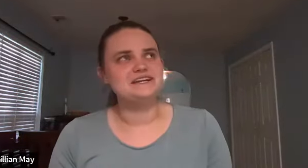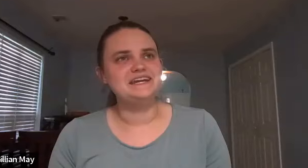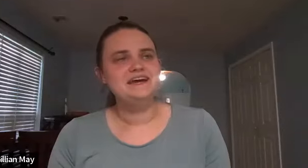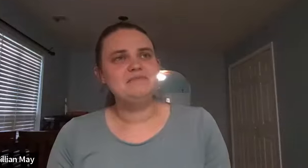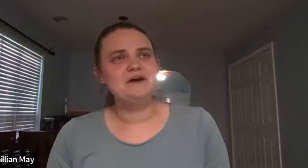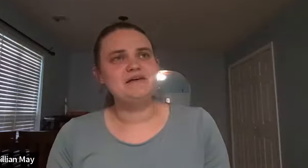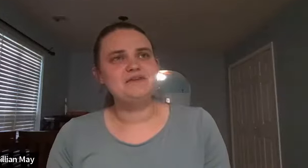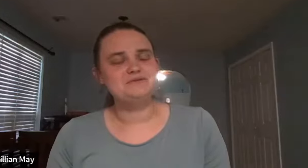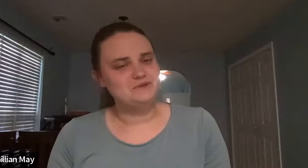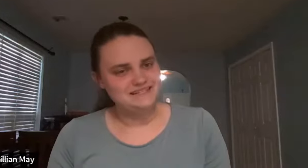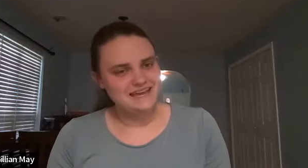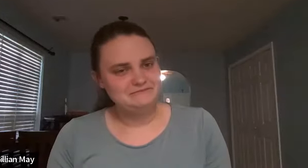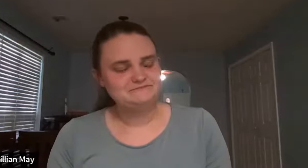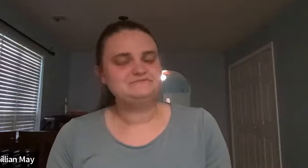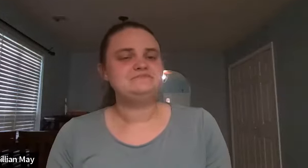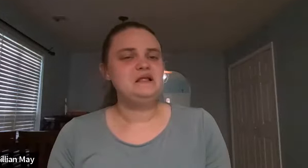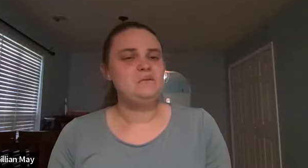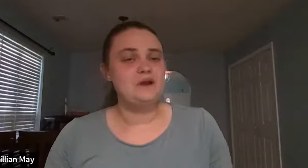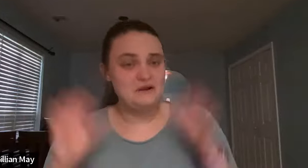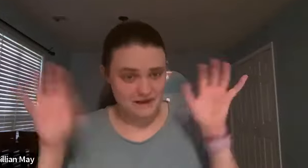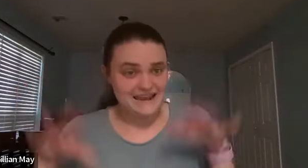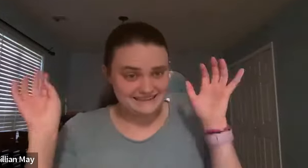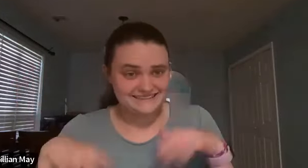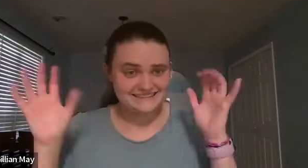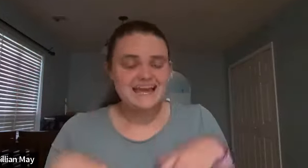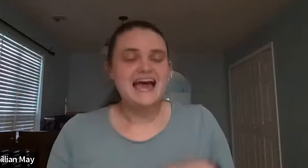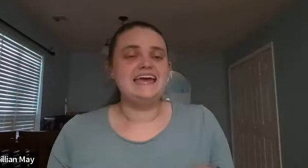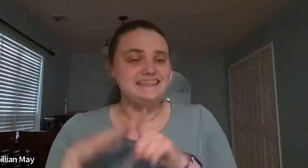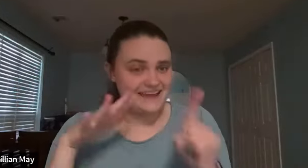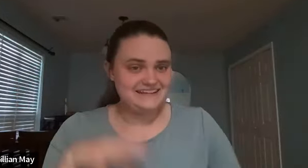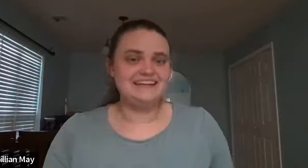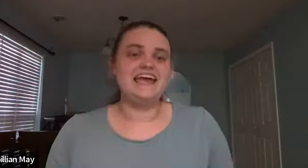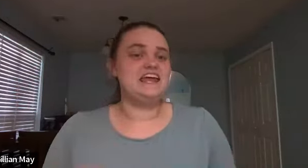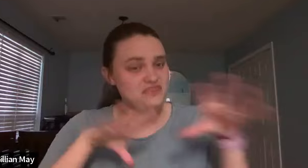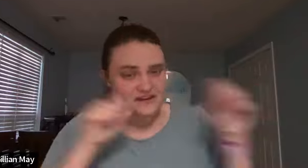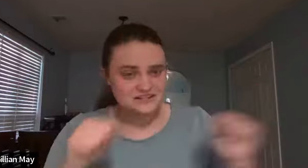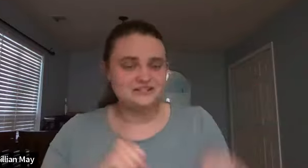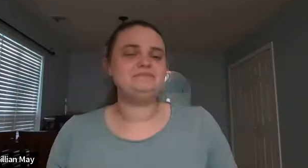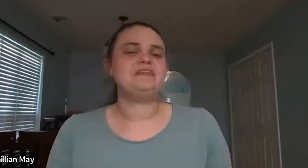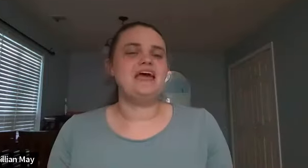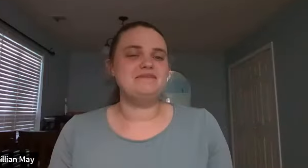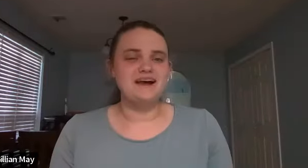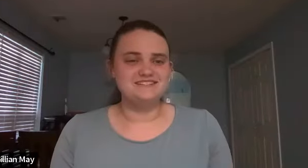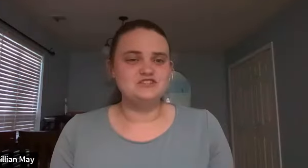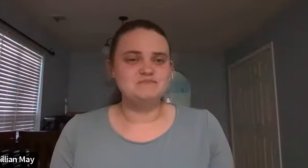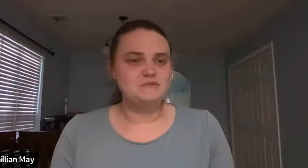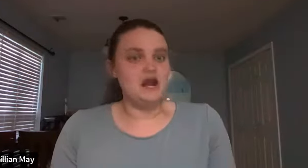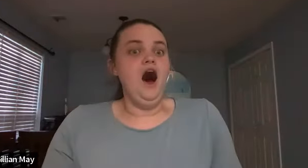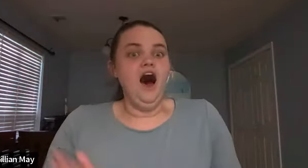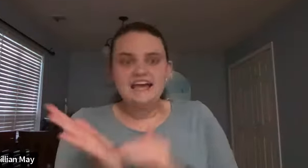funny. But there was one day where it rained and it lightning and it thundered. And my students immediately went, oh, it's